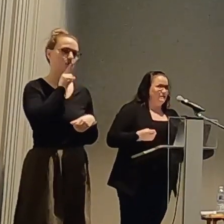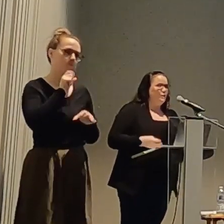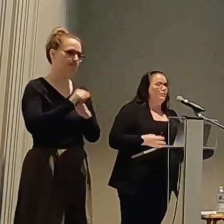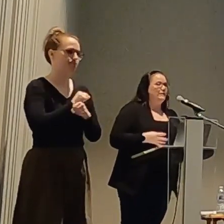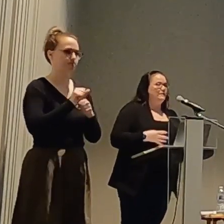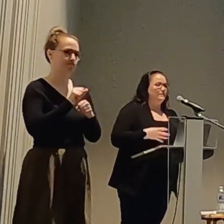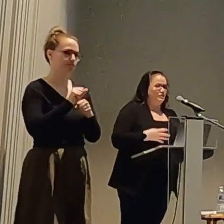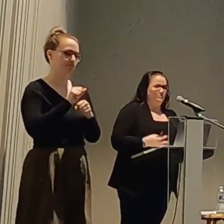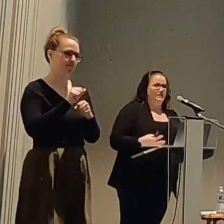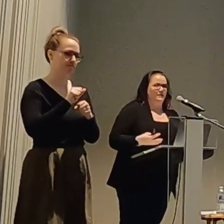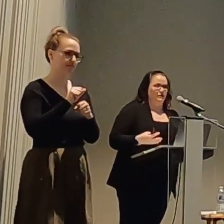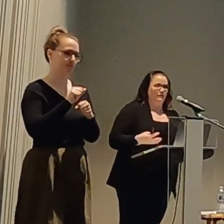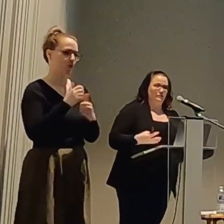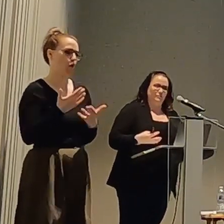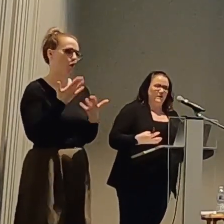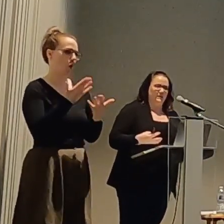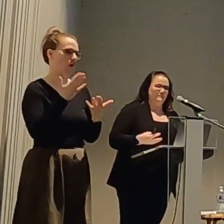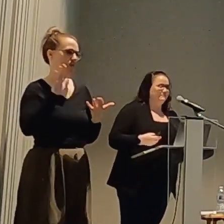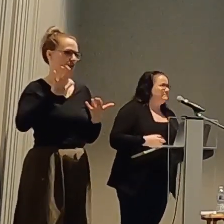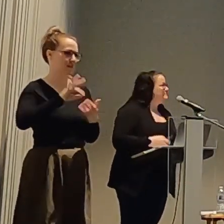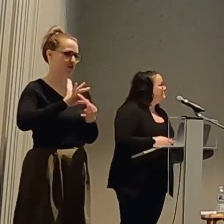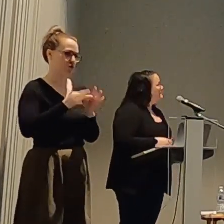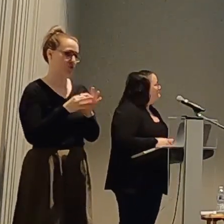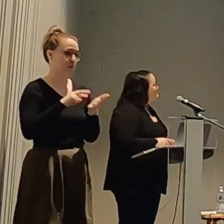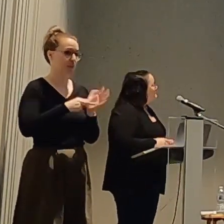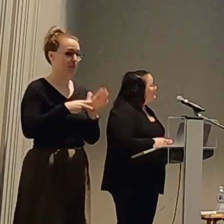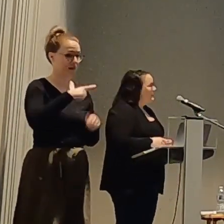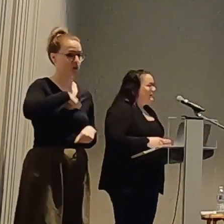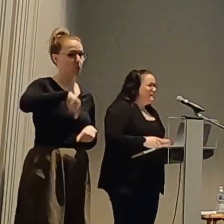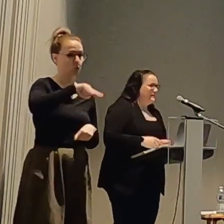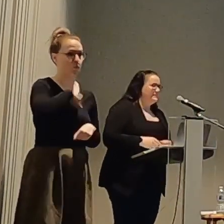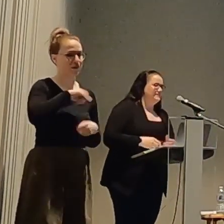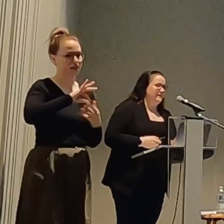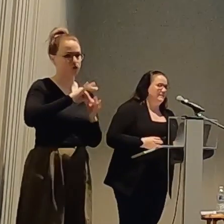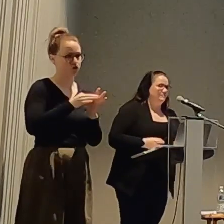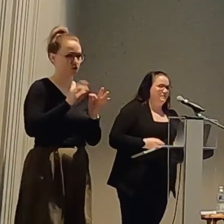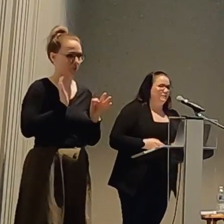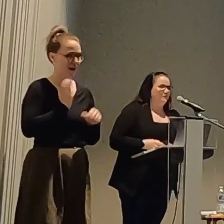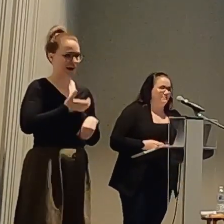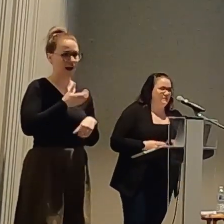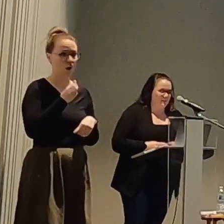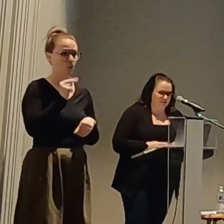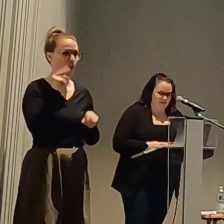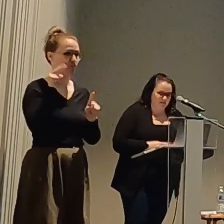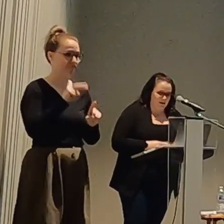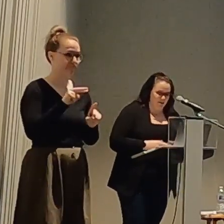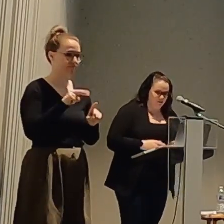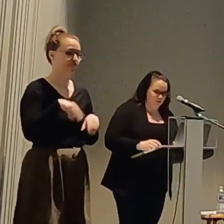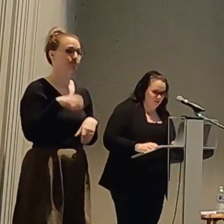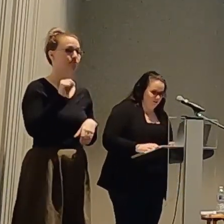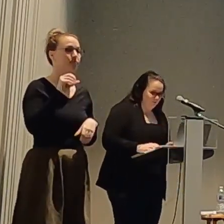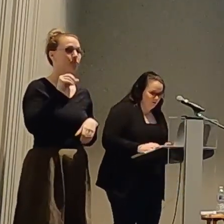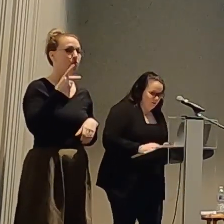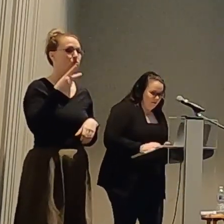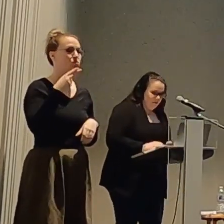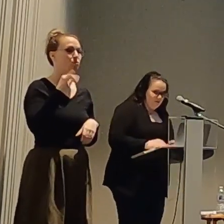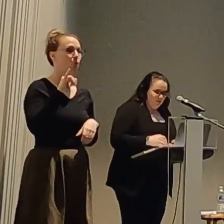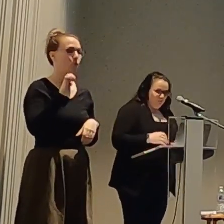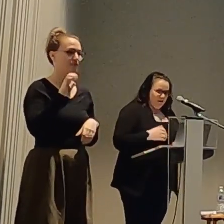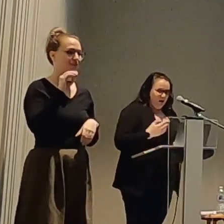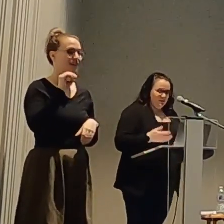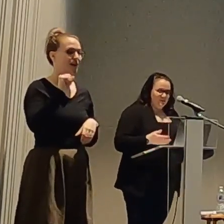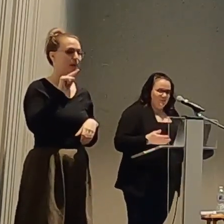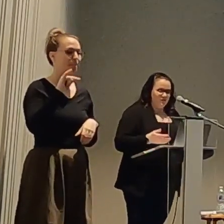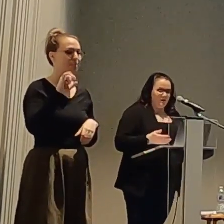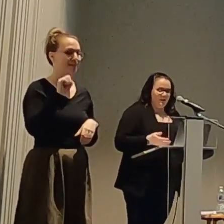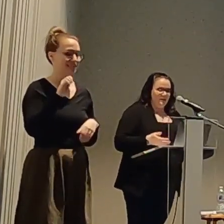this, so we interpret it in our own way. That's exactly what Sophie Matisse decided to do.